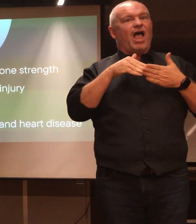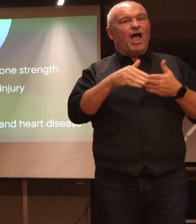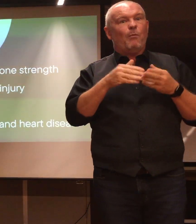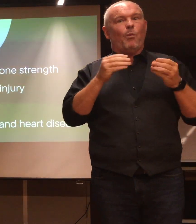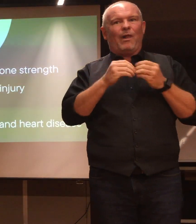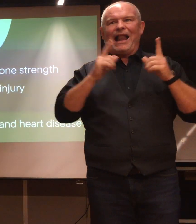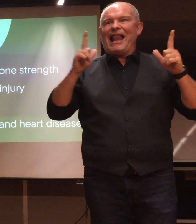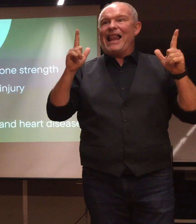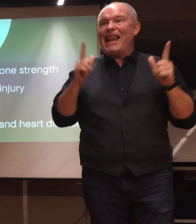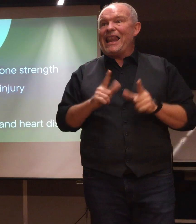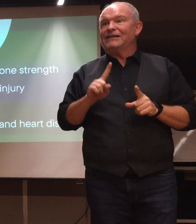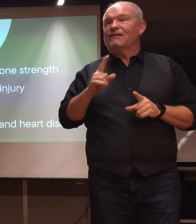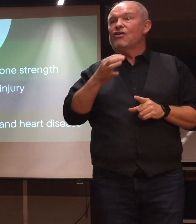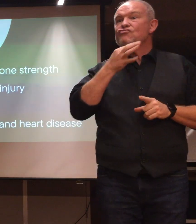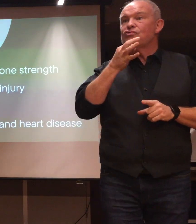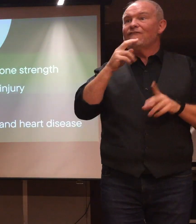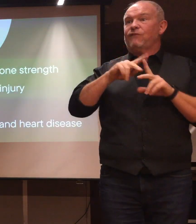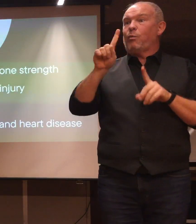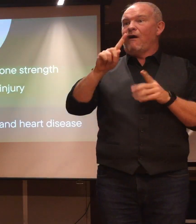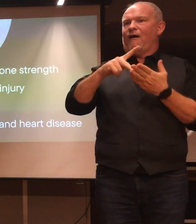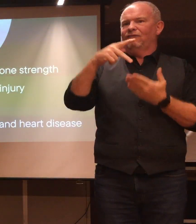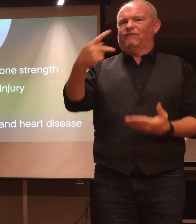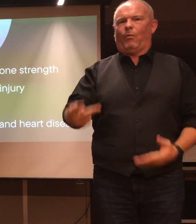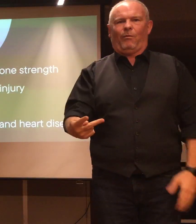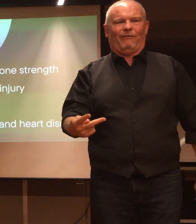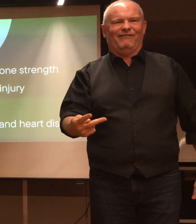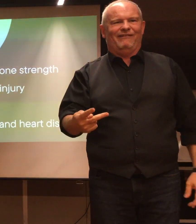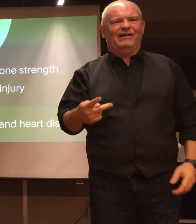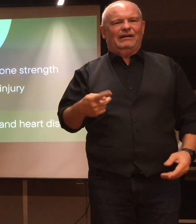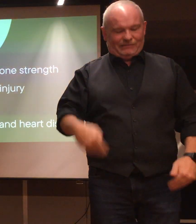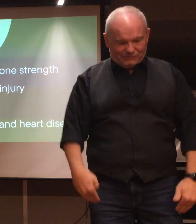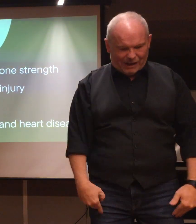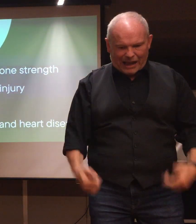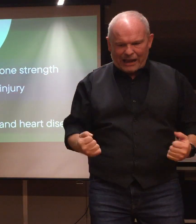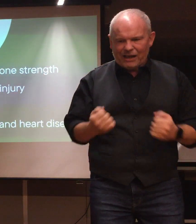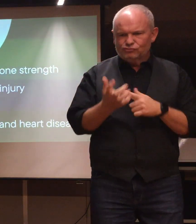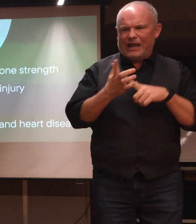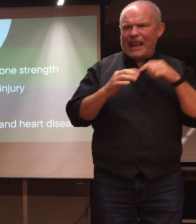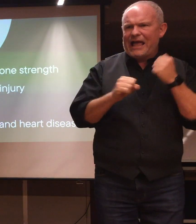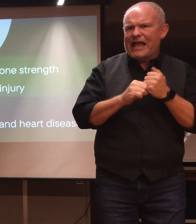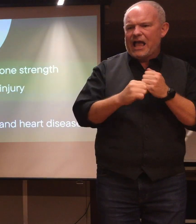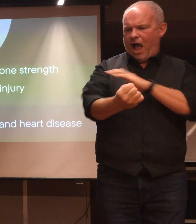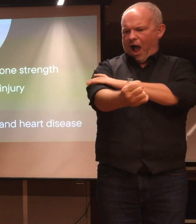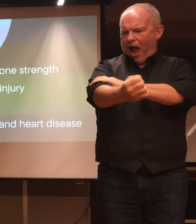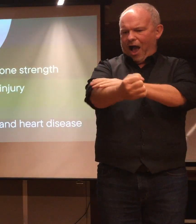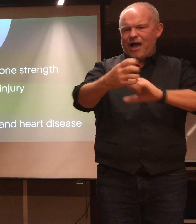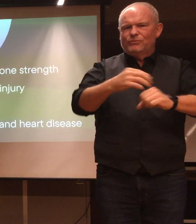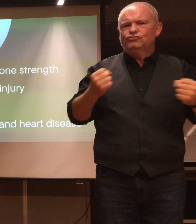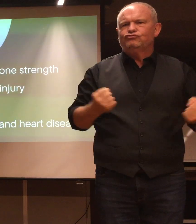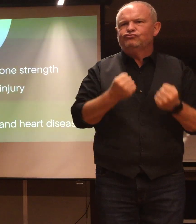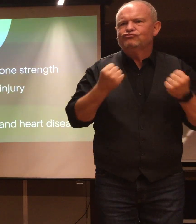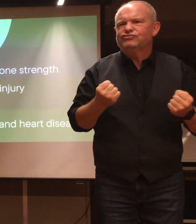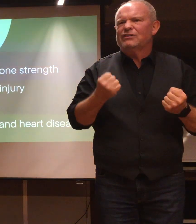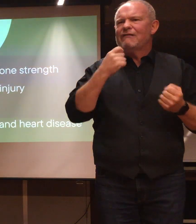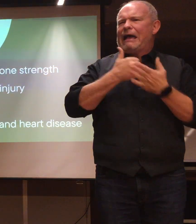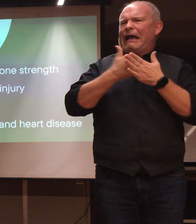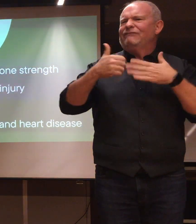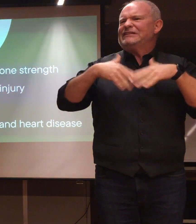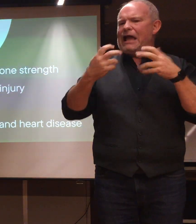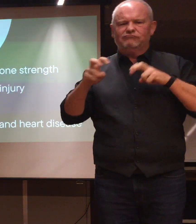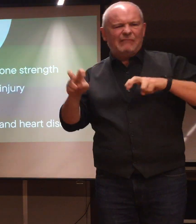with reducing the risk of falling. So it helps to strengthen legs and arms and can help you with everyday